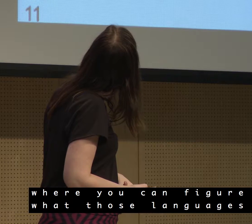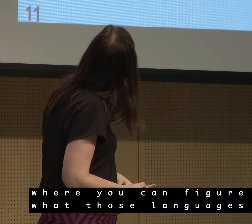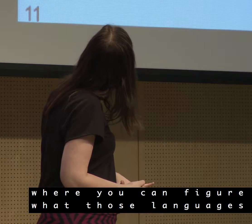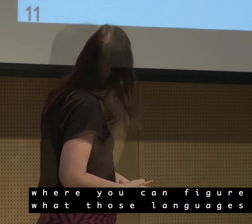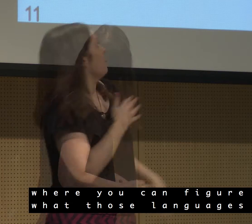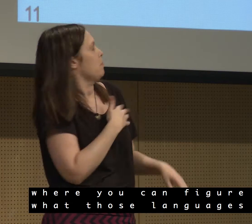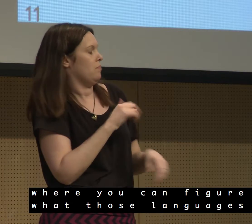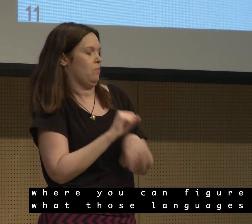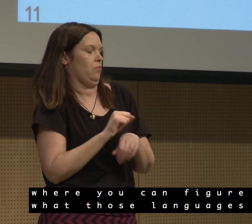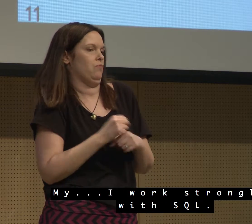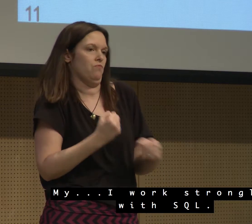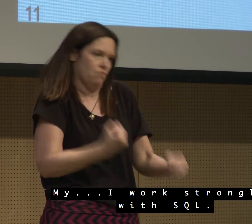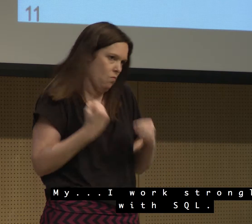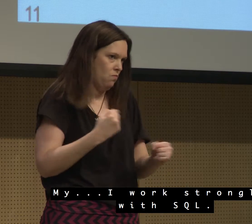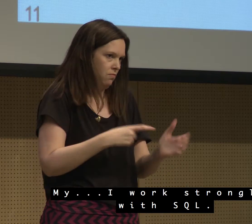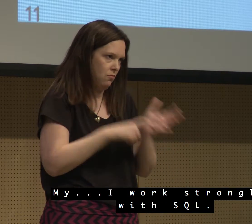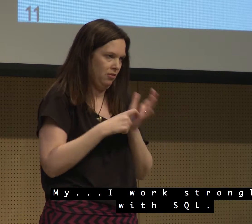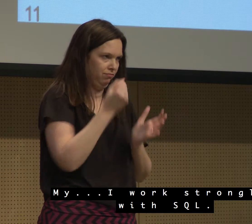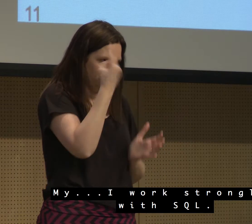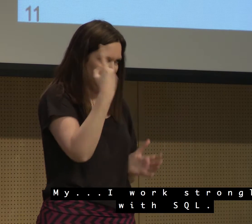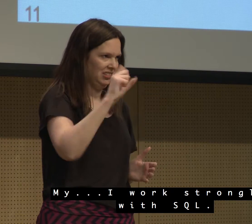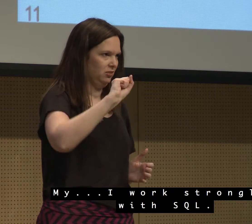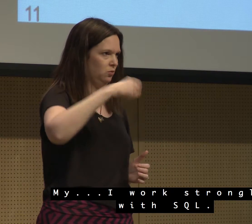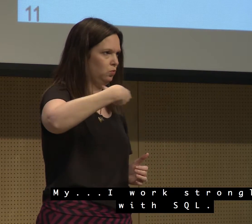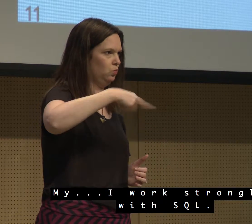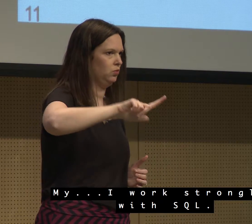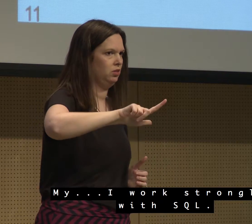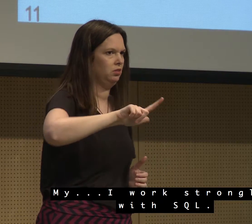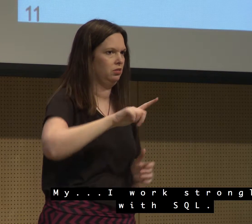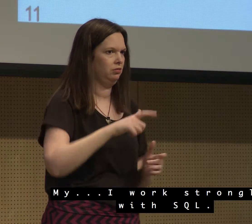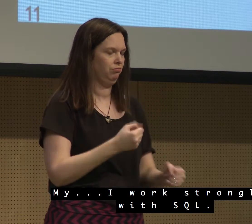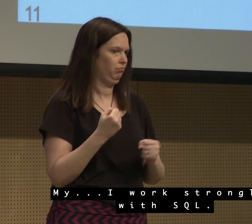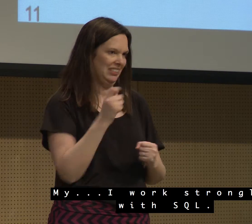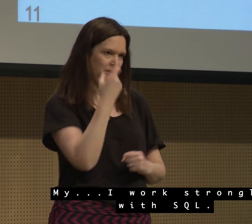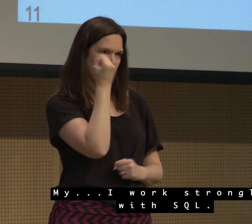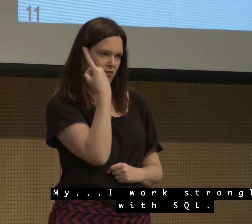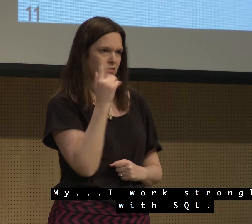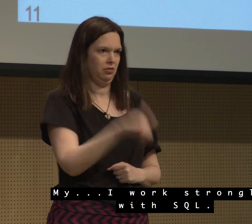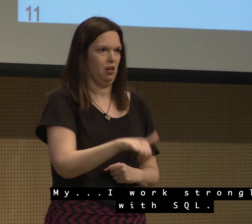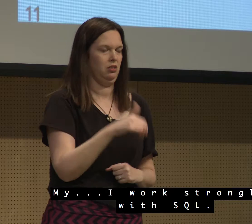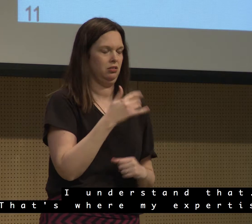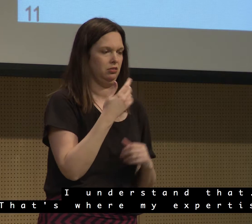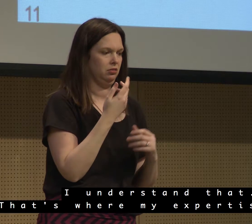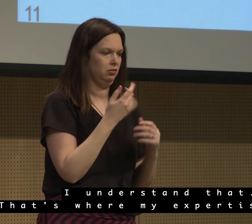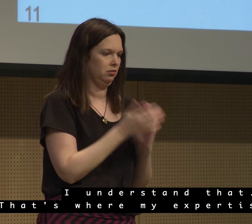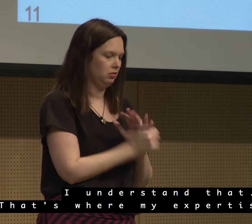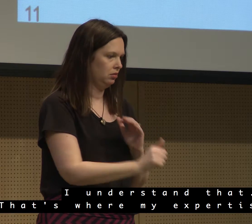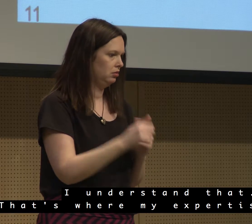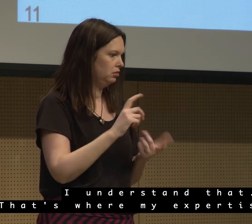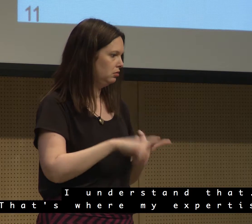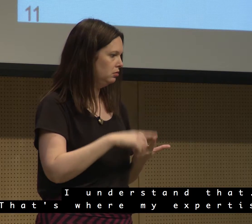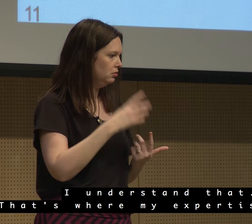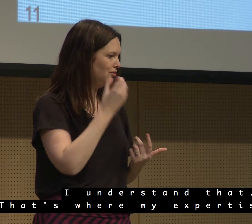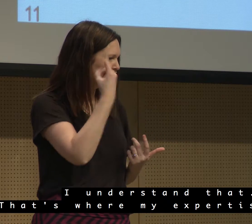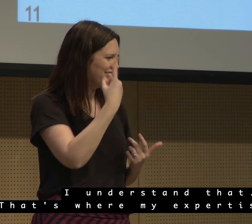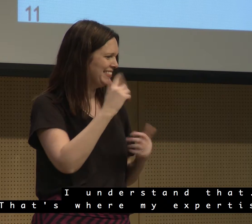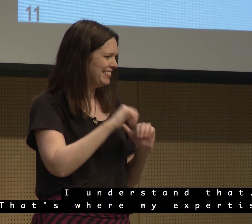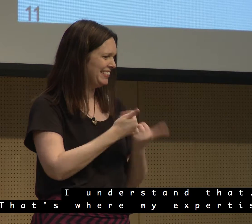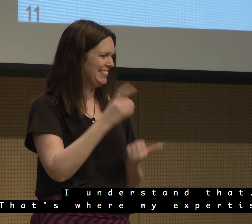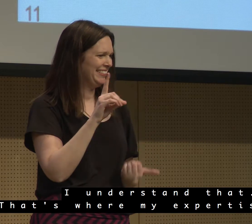are. I work strongly with SQL. I understand that. That's where my